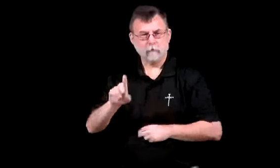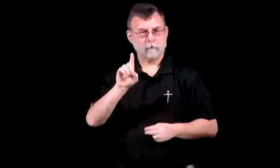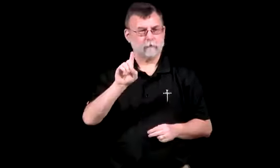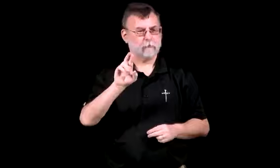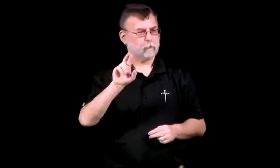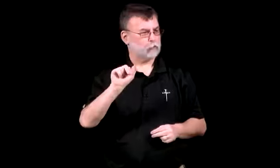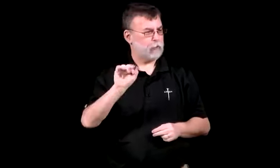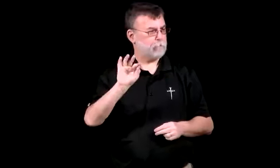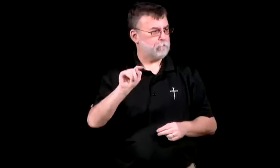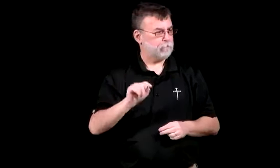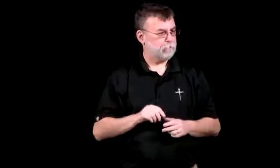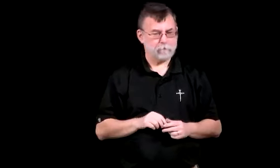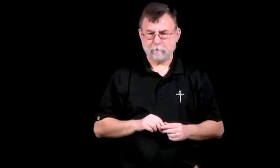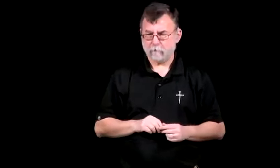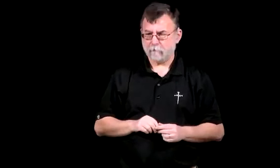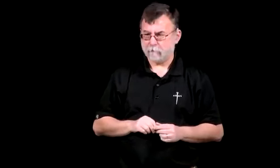watched the draft.